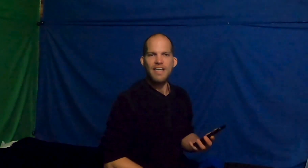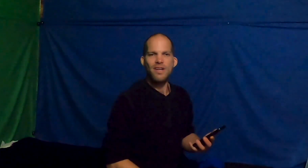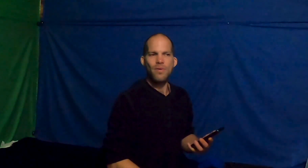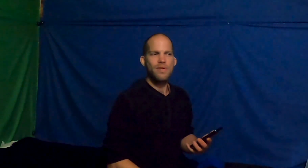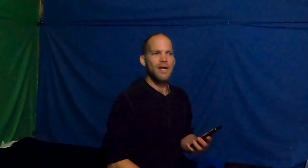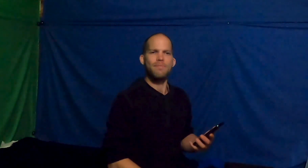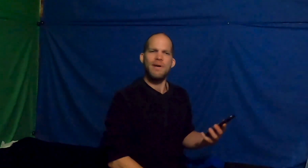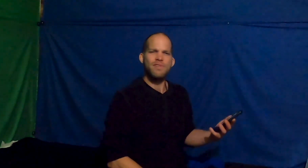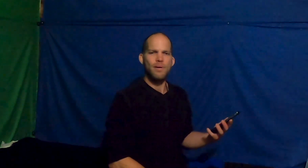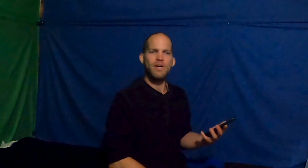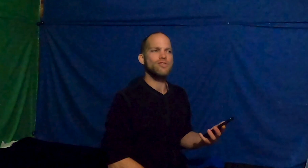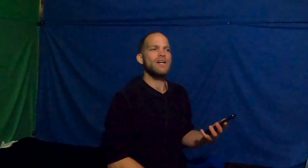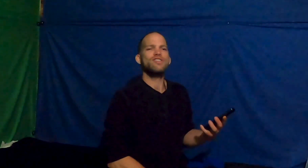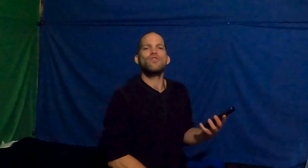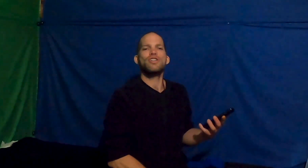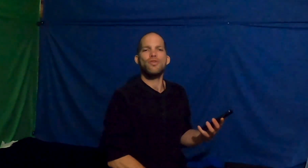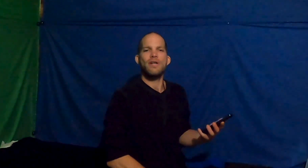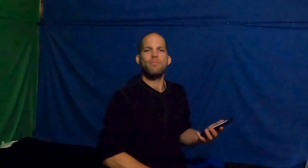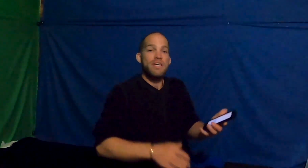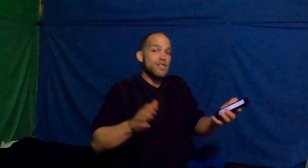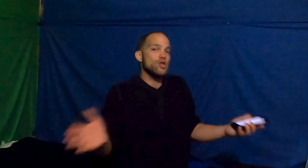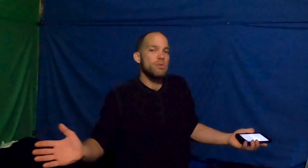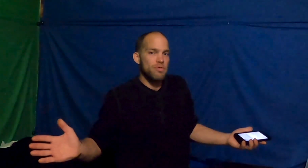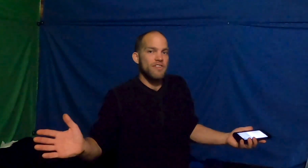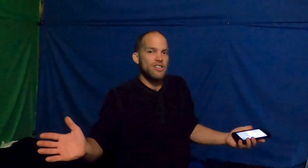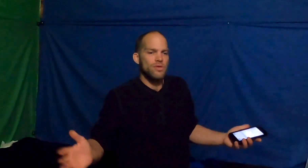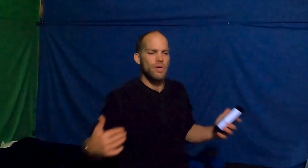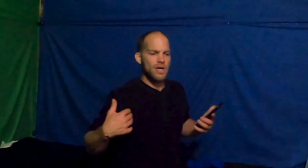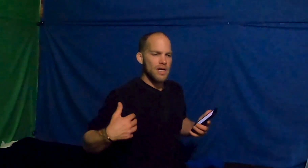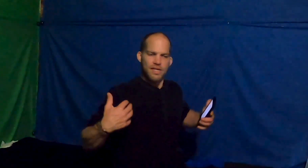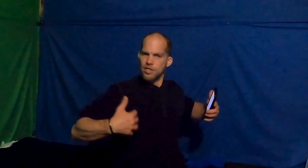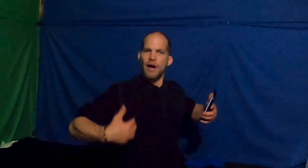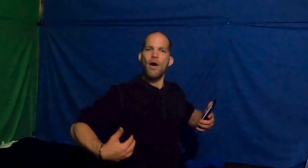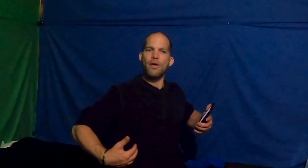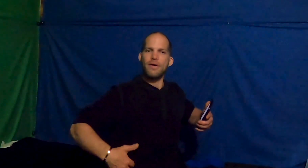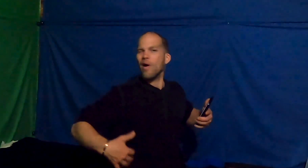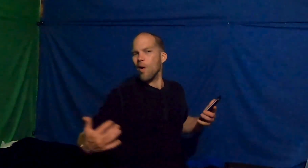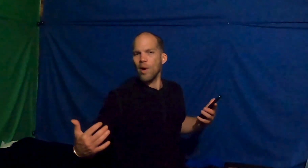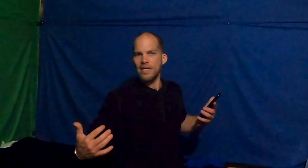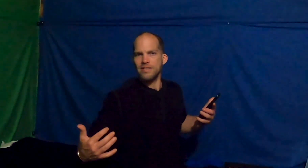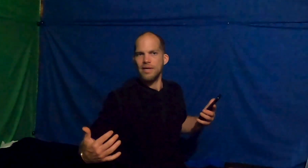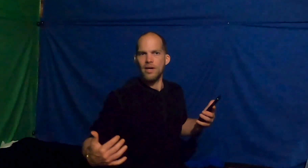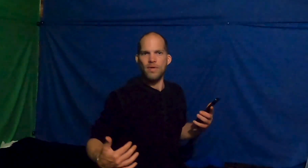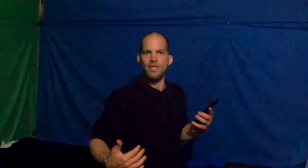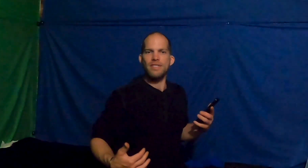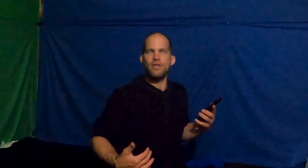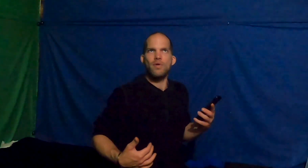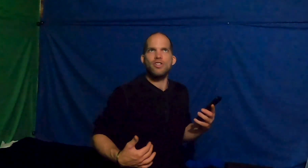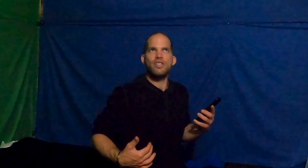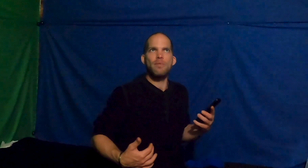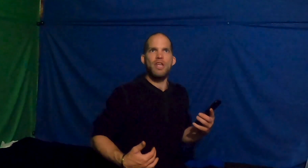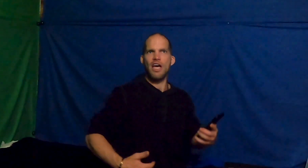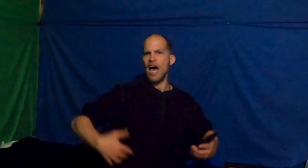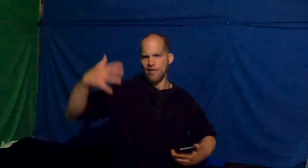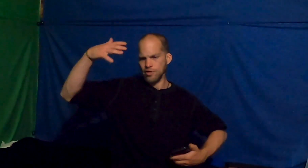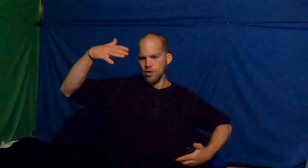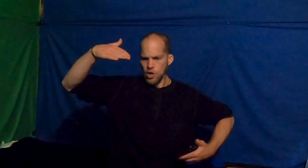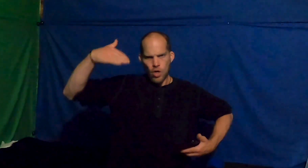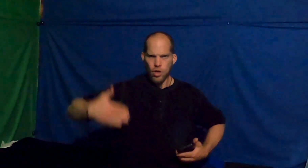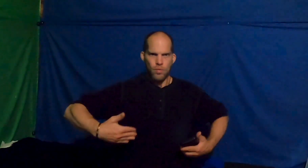don't, then I'm not trying to structure it and be super professional. This is my heart always, and no one should tell me that I have to